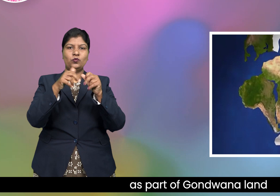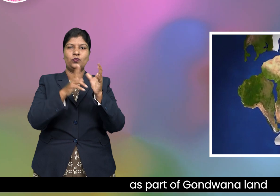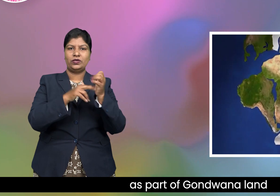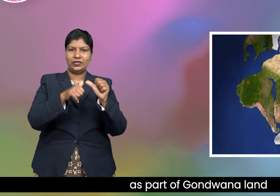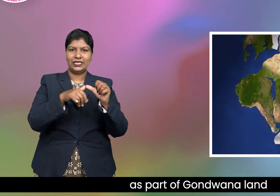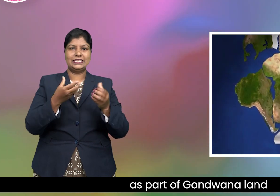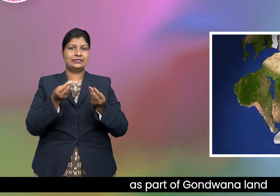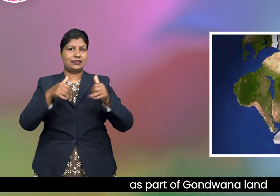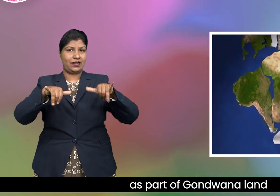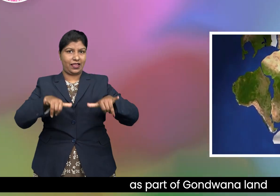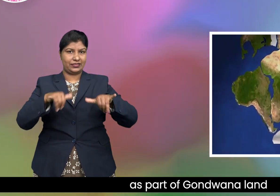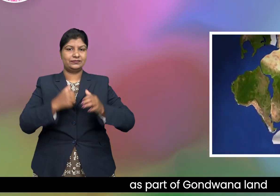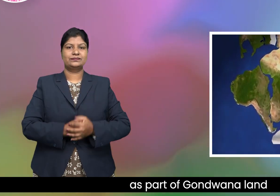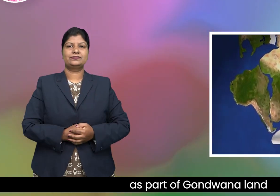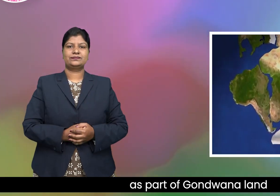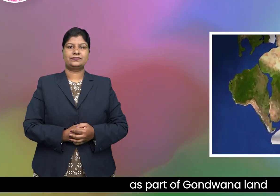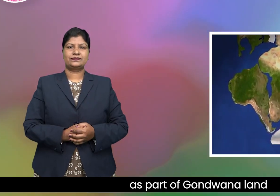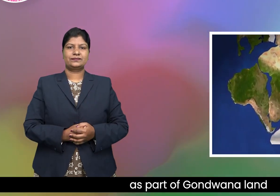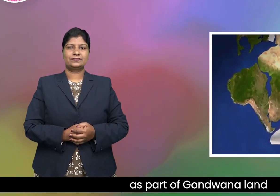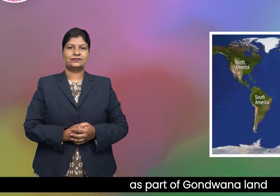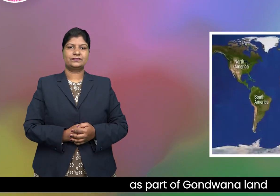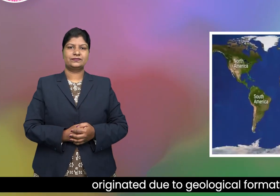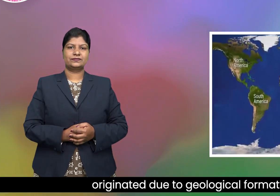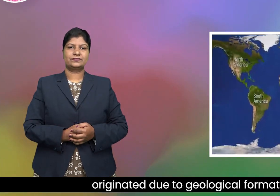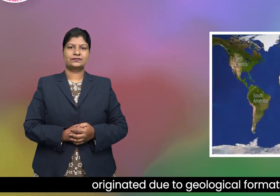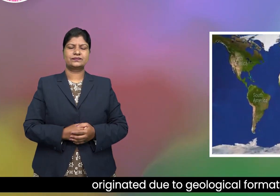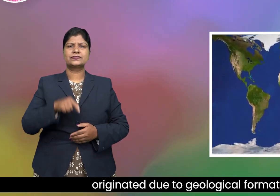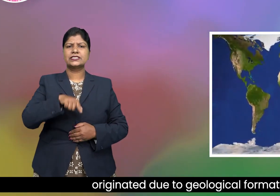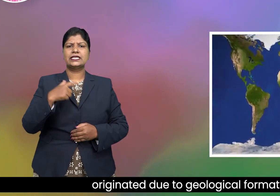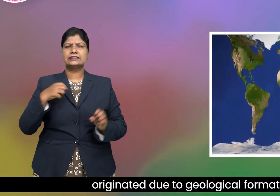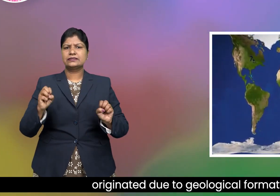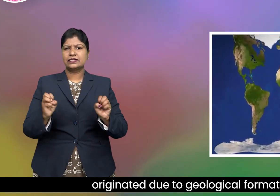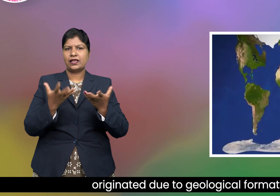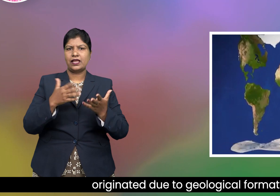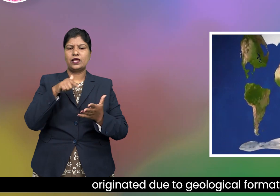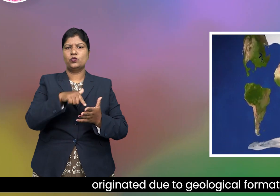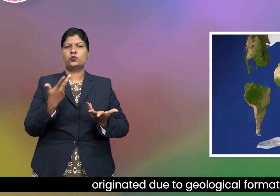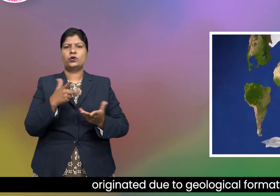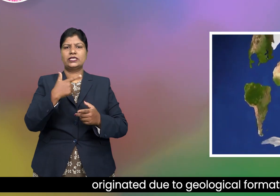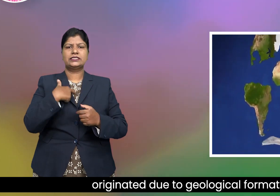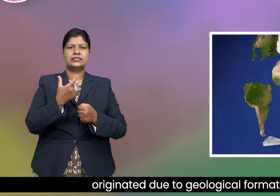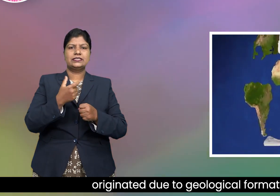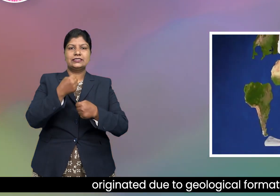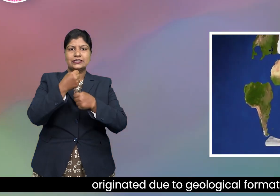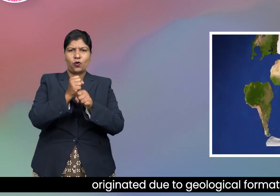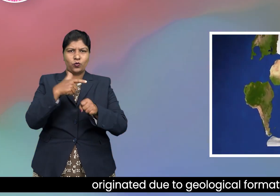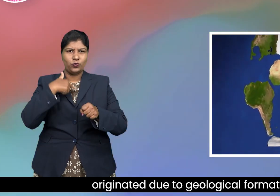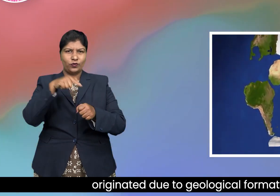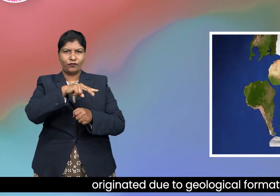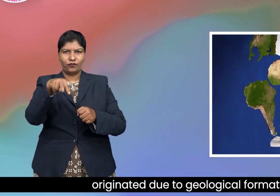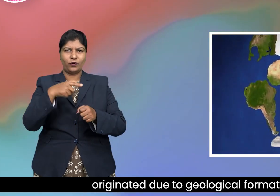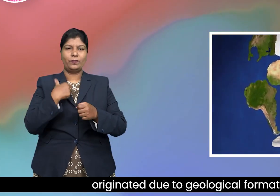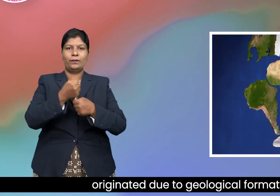originated due to geological formations